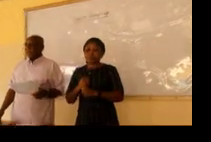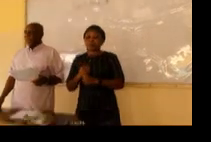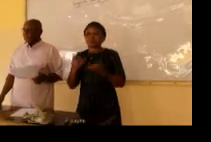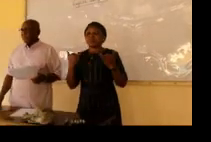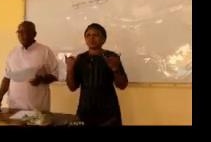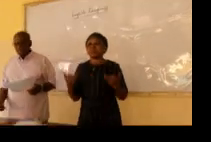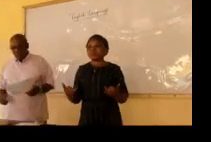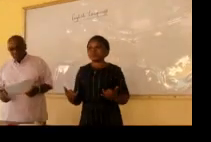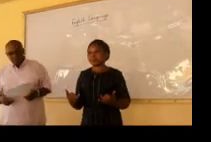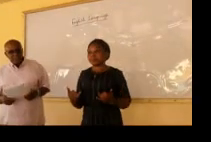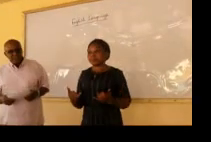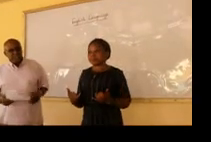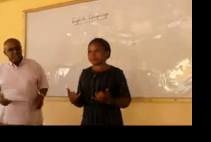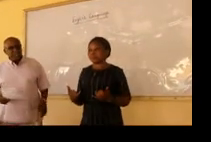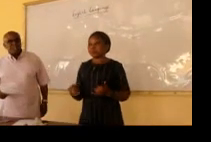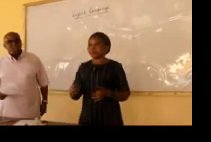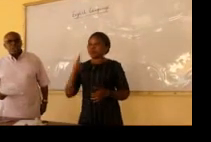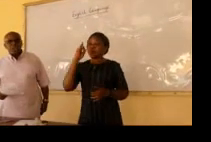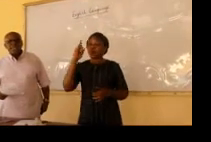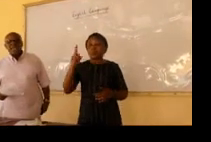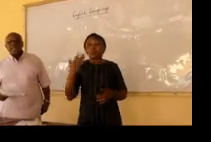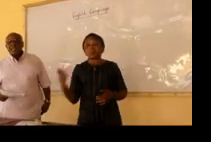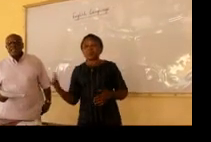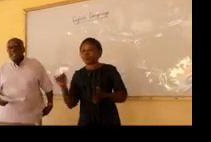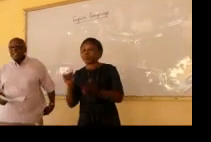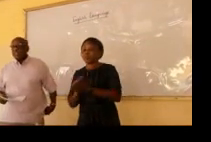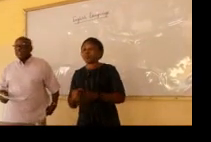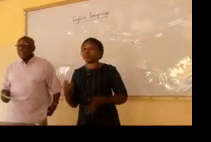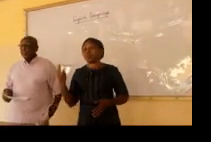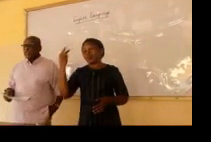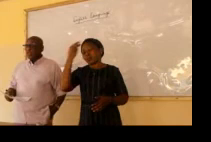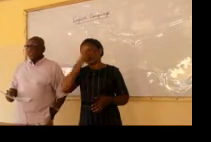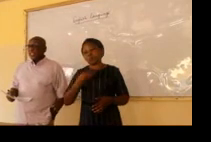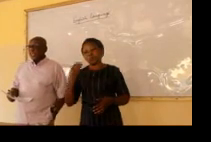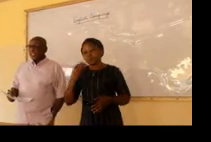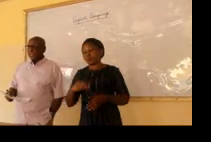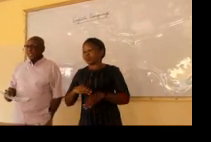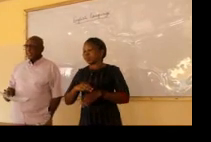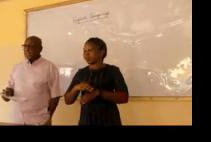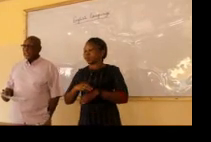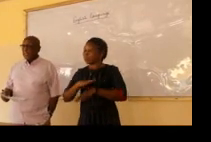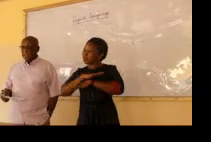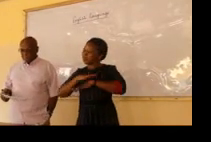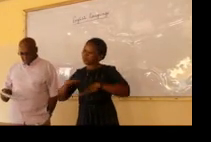Now, one thing that WAEC does not